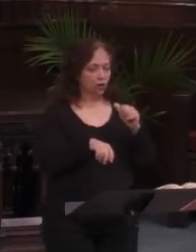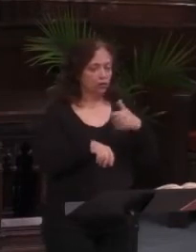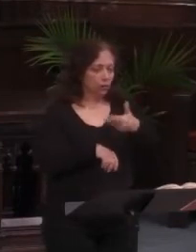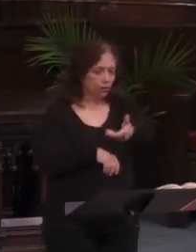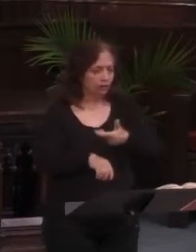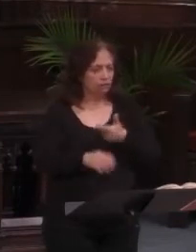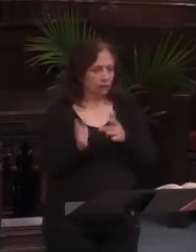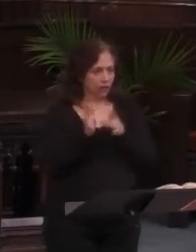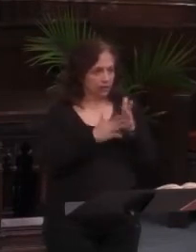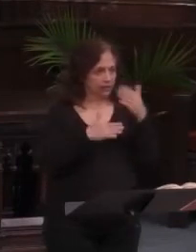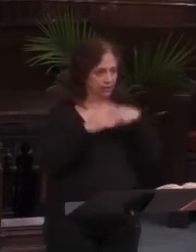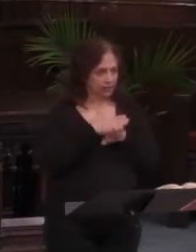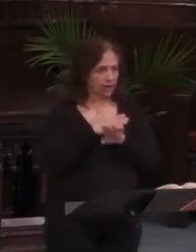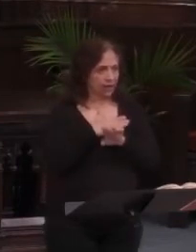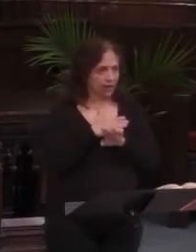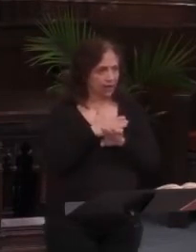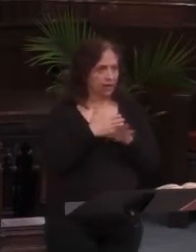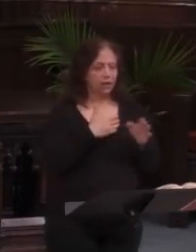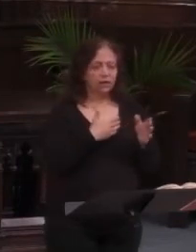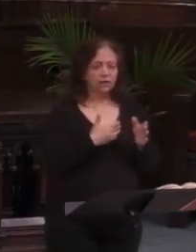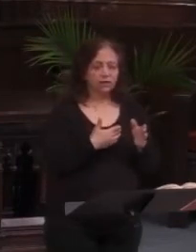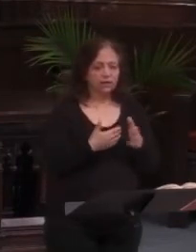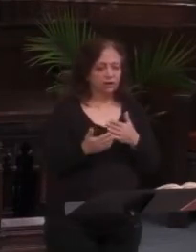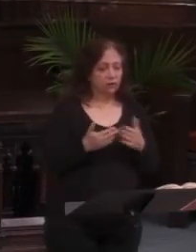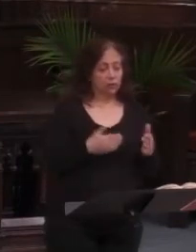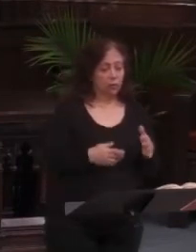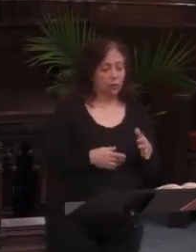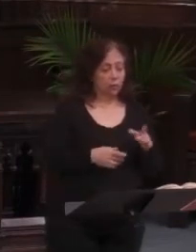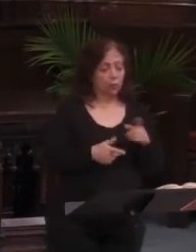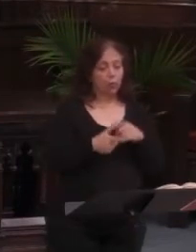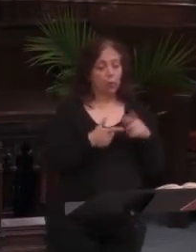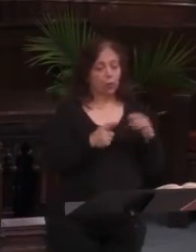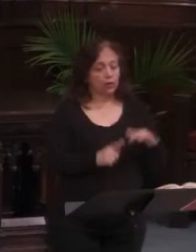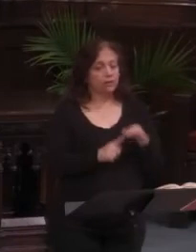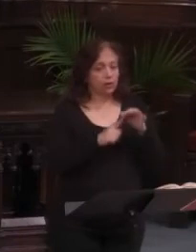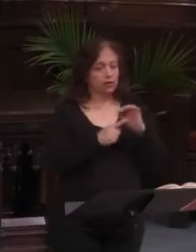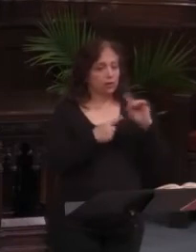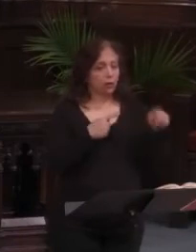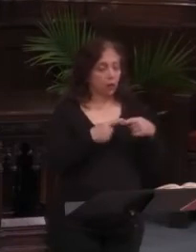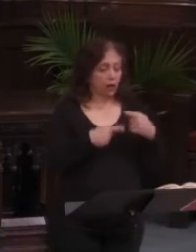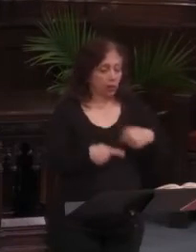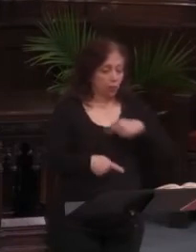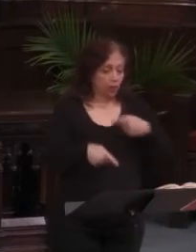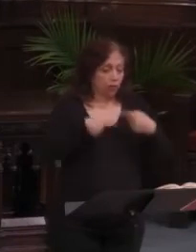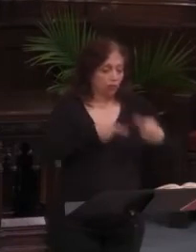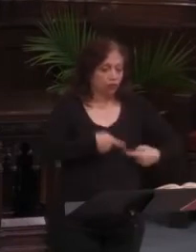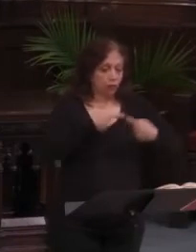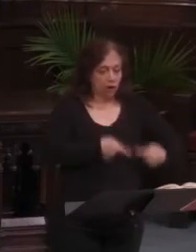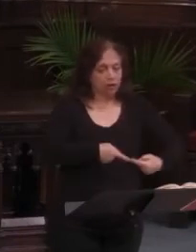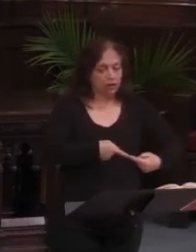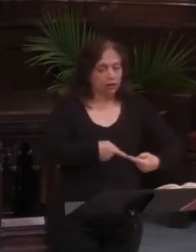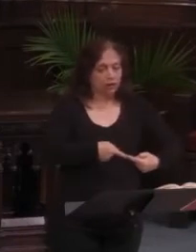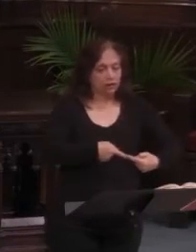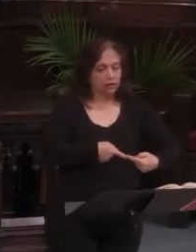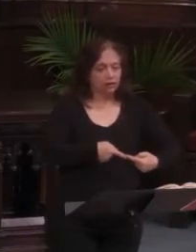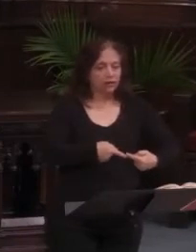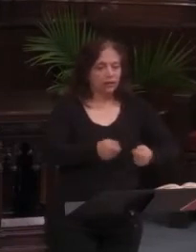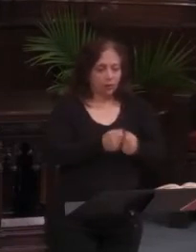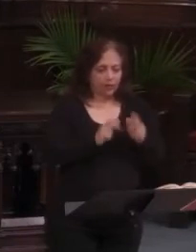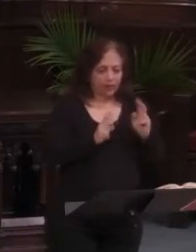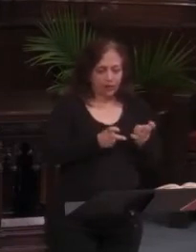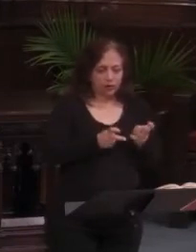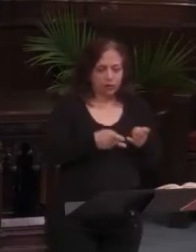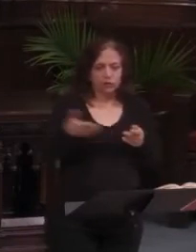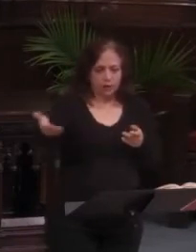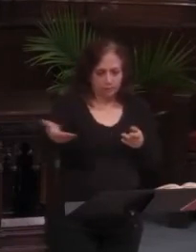in, even when, maybe especially when, we are struggling on our roads to Emmaus.